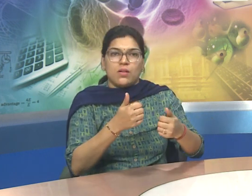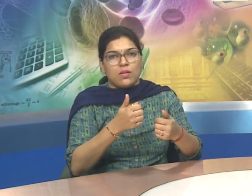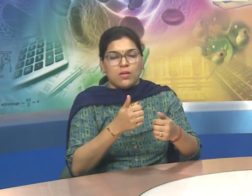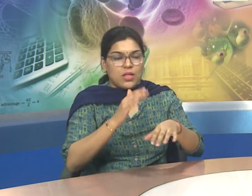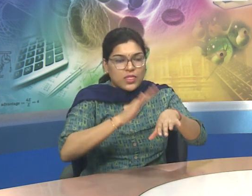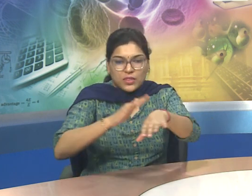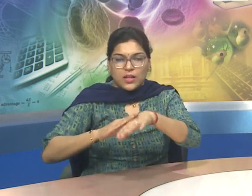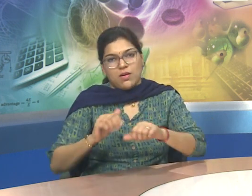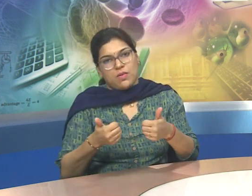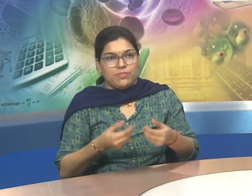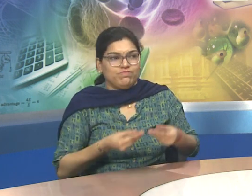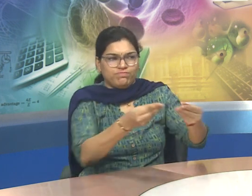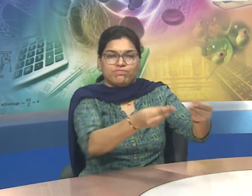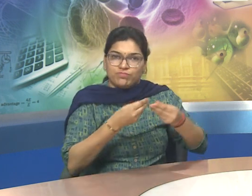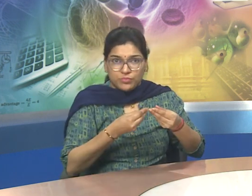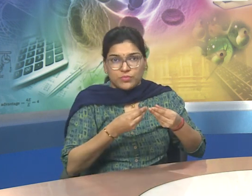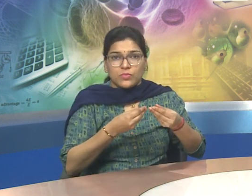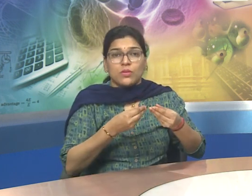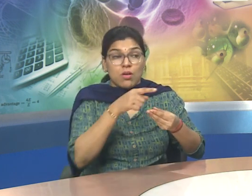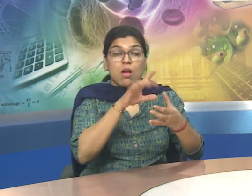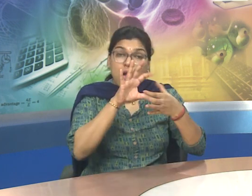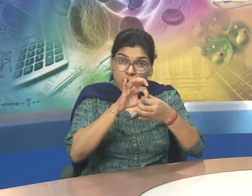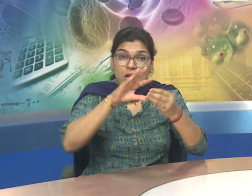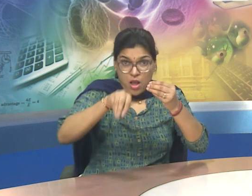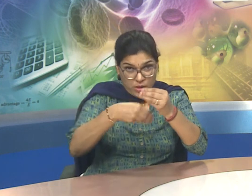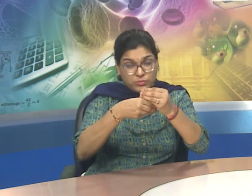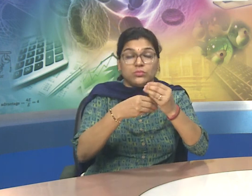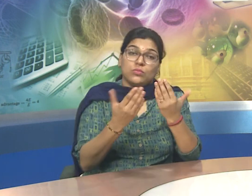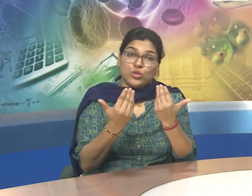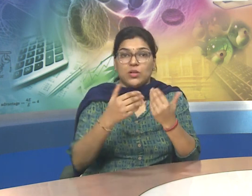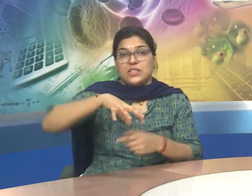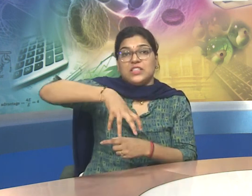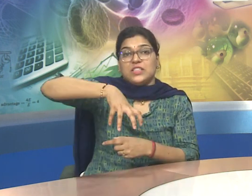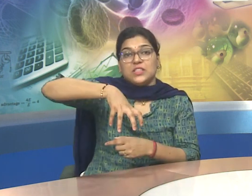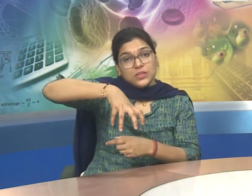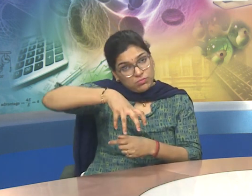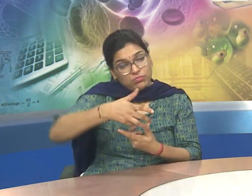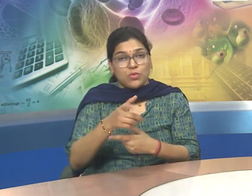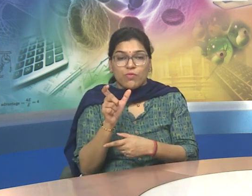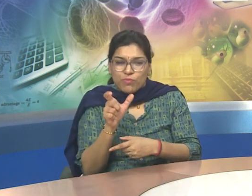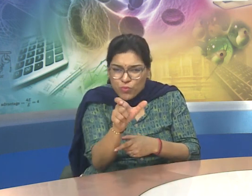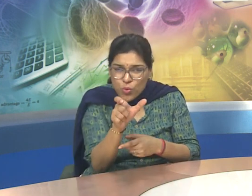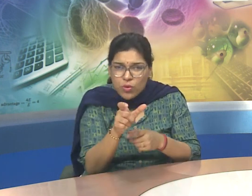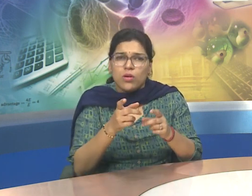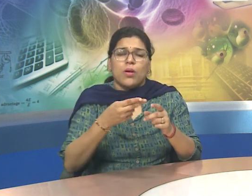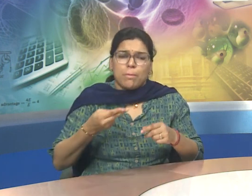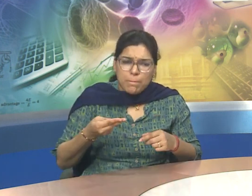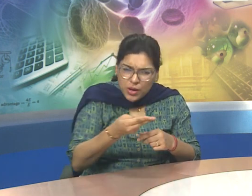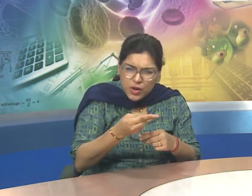touch, physically hand over. Those materials are known as hard copy materials. CD is also a hard